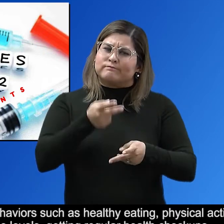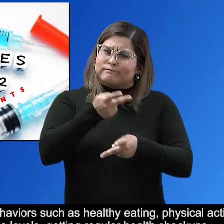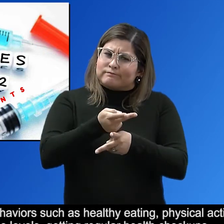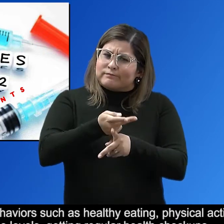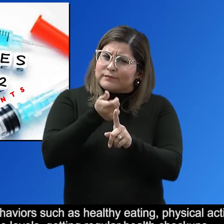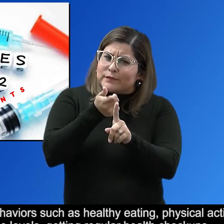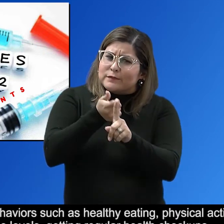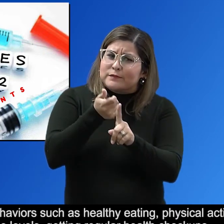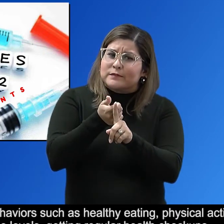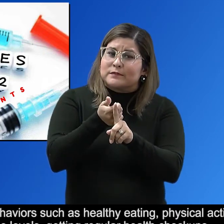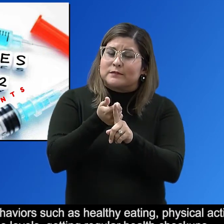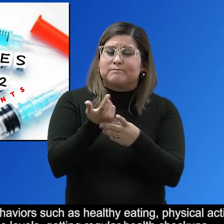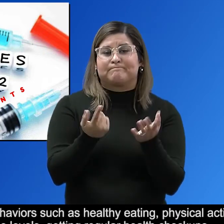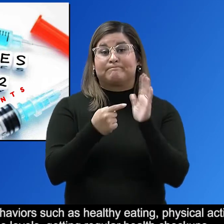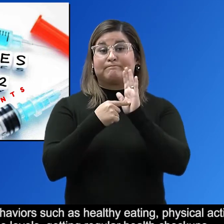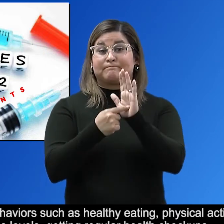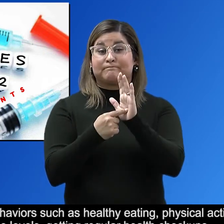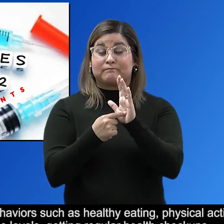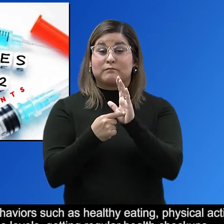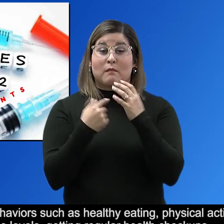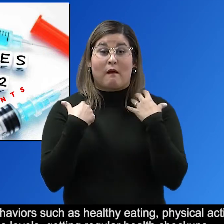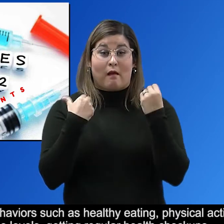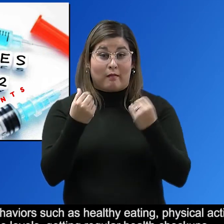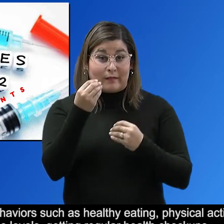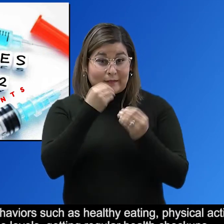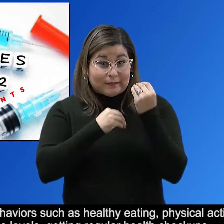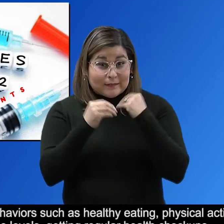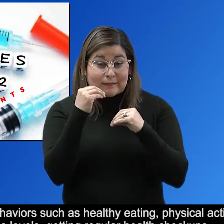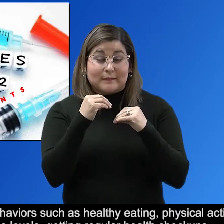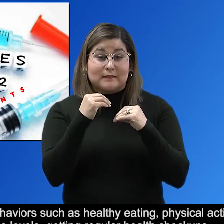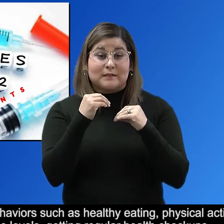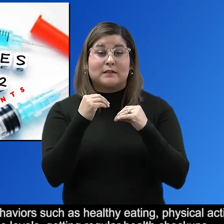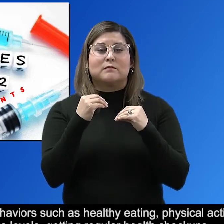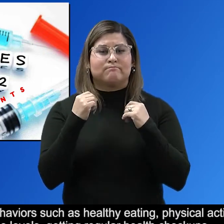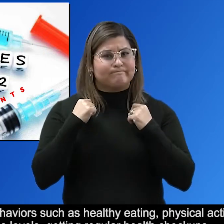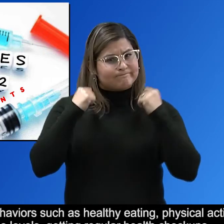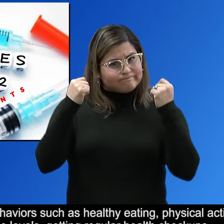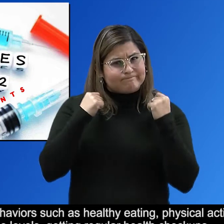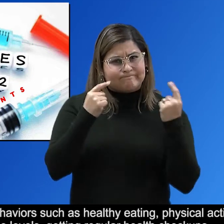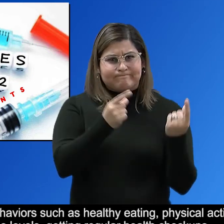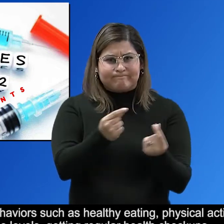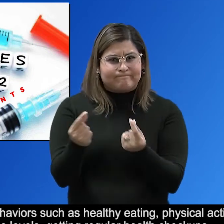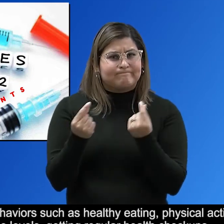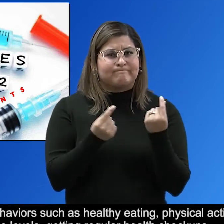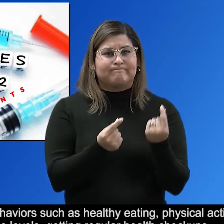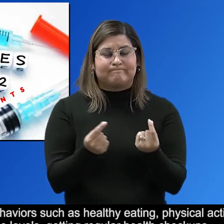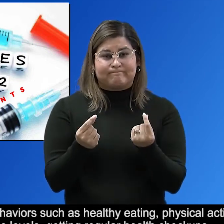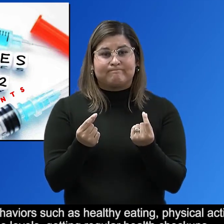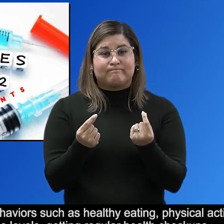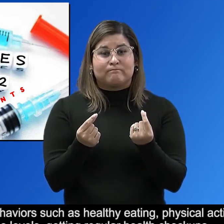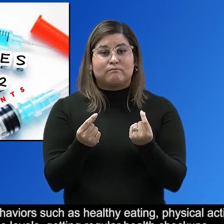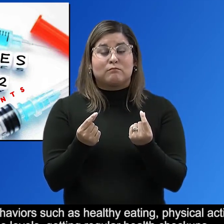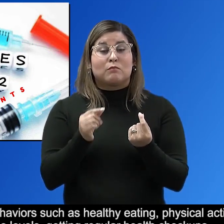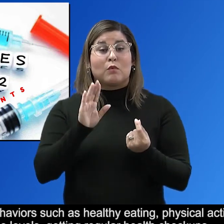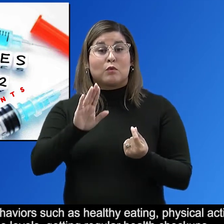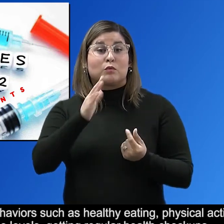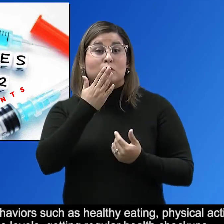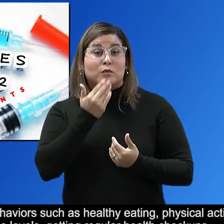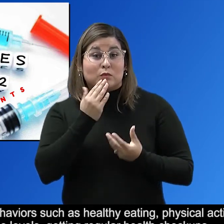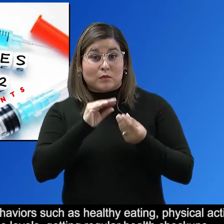-care behaviors such as healthy eating, physical activity, monitoring